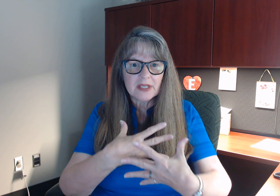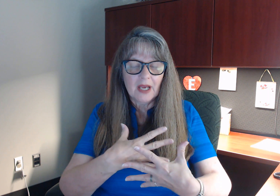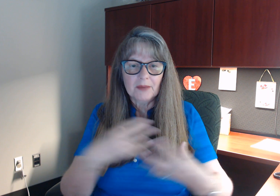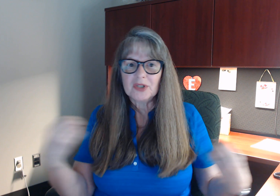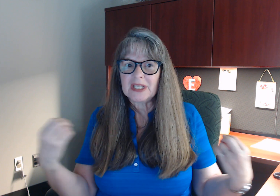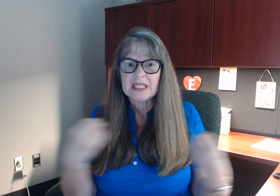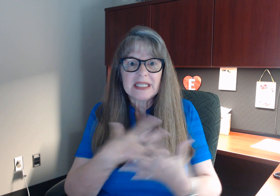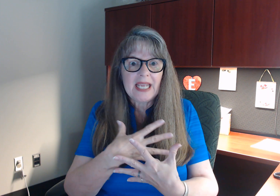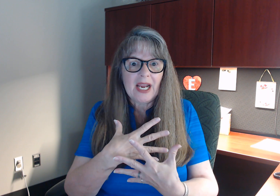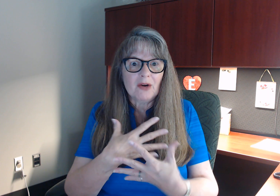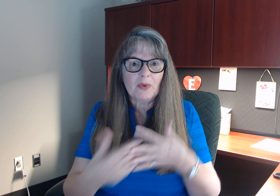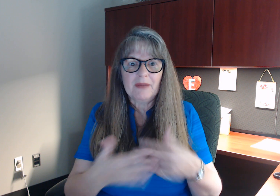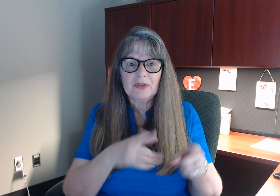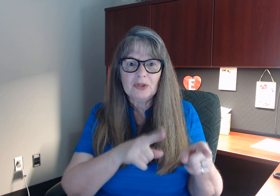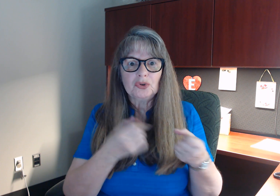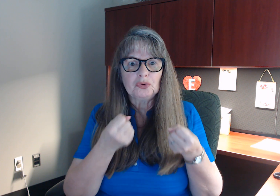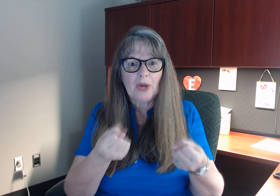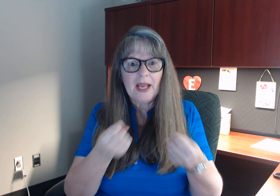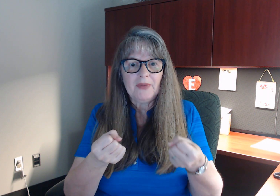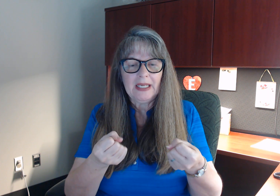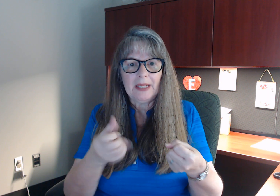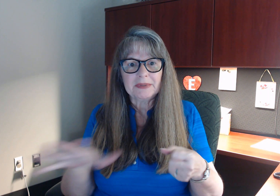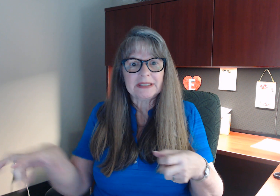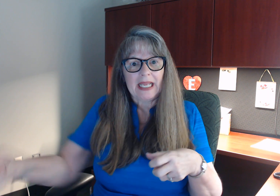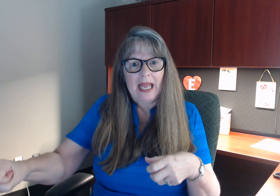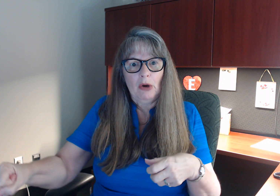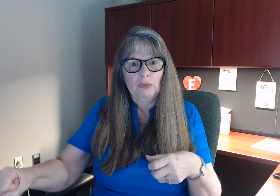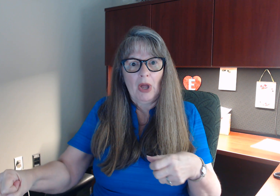I'm just scared whenever they're driving. I was just like, hold on,